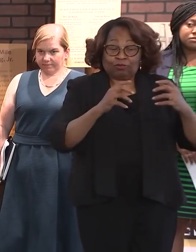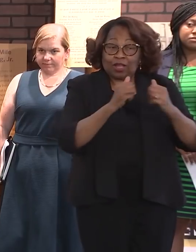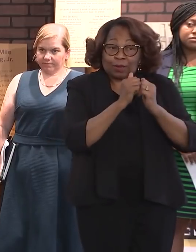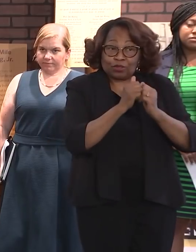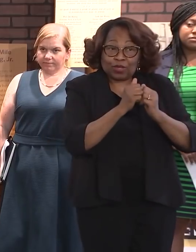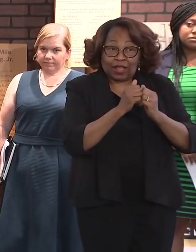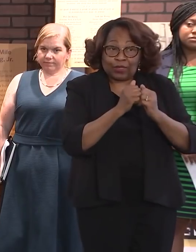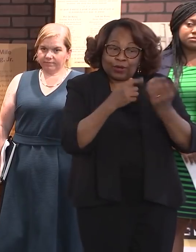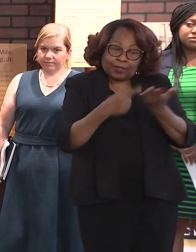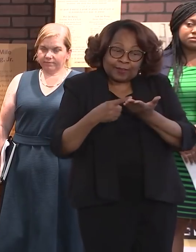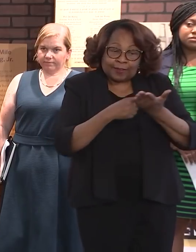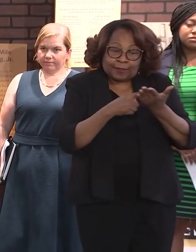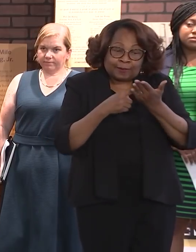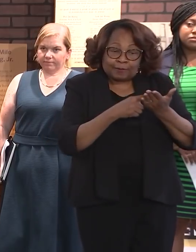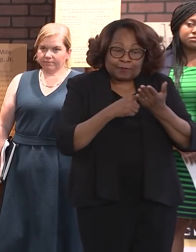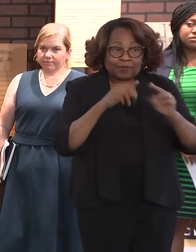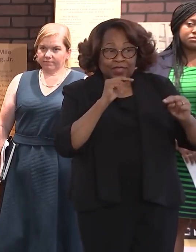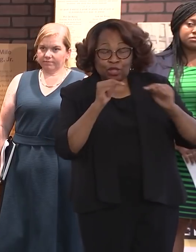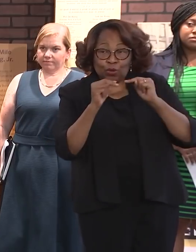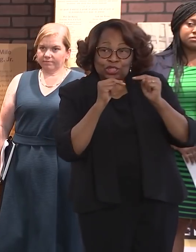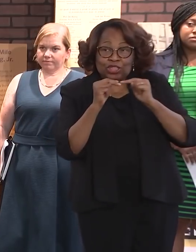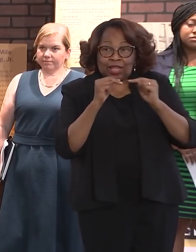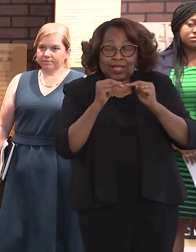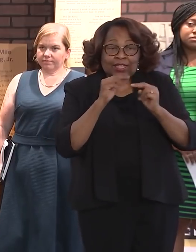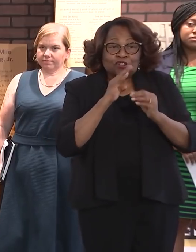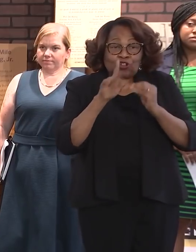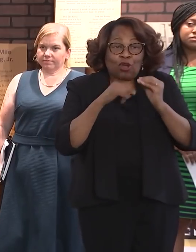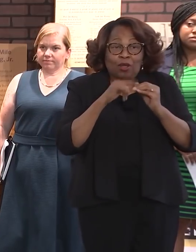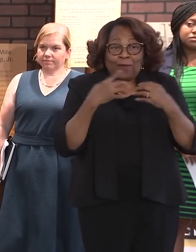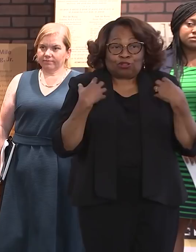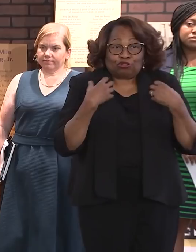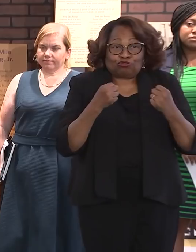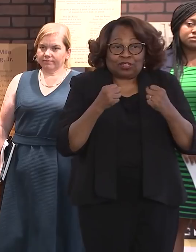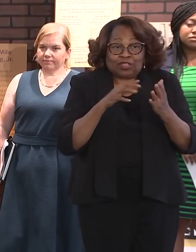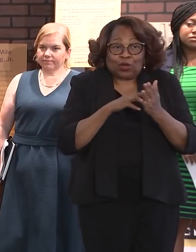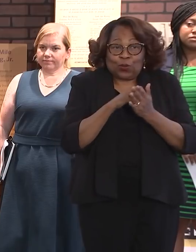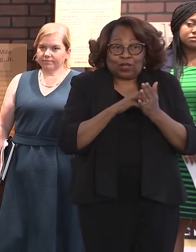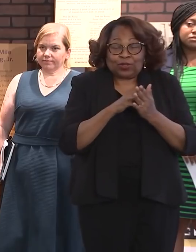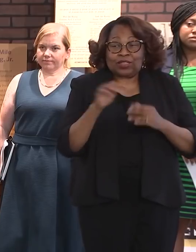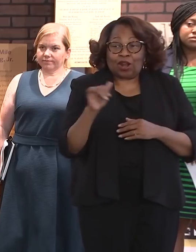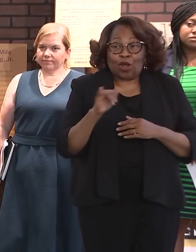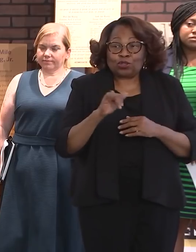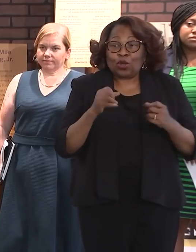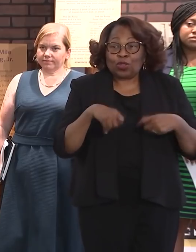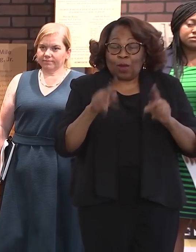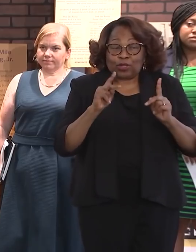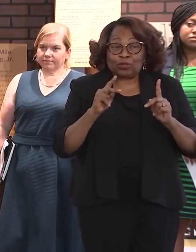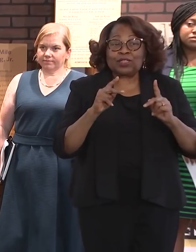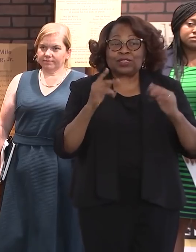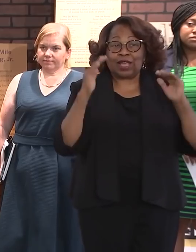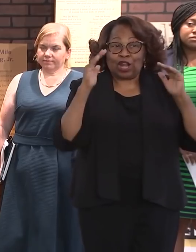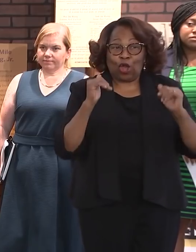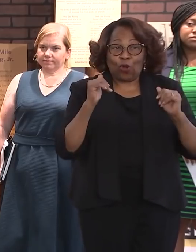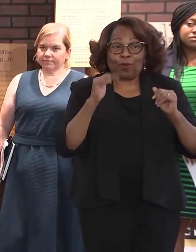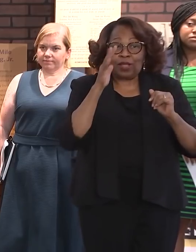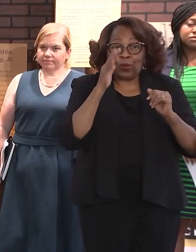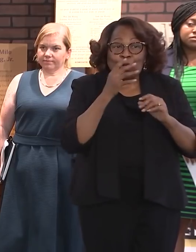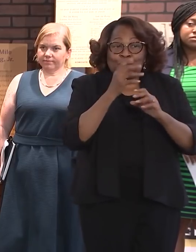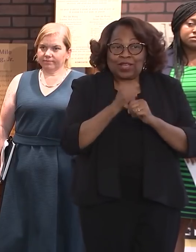in good faith to negotiate, talk about the strengths and weaknesses, but also the opportunities, and hopefully we will